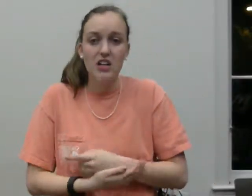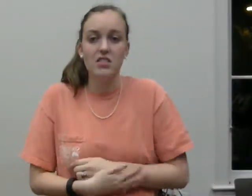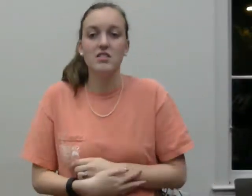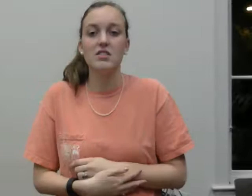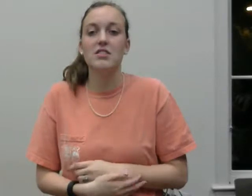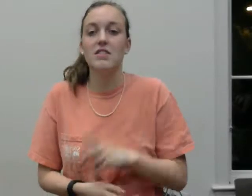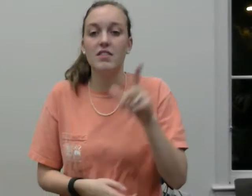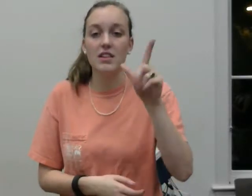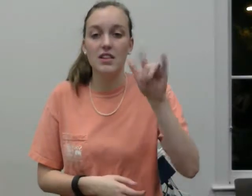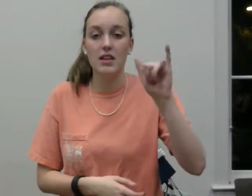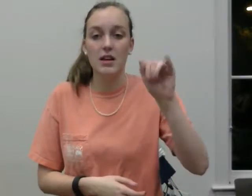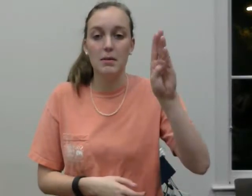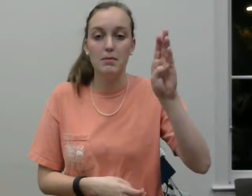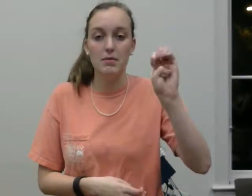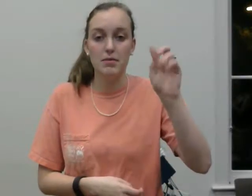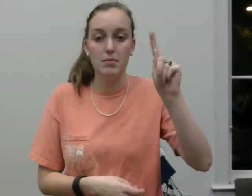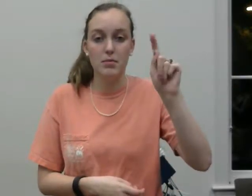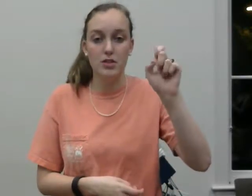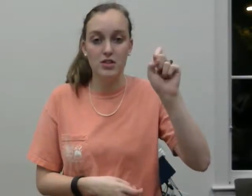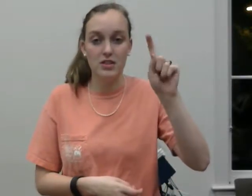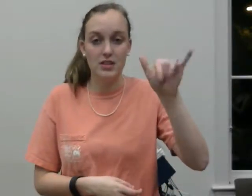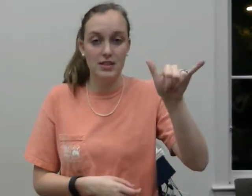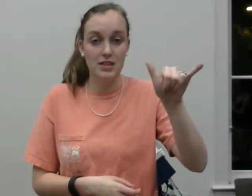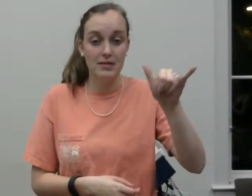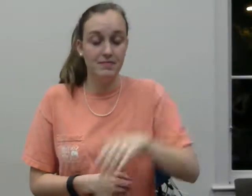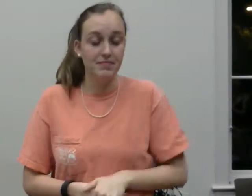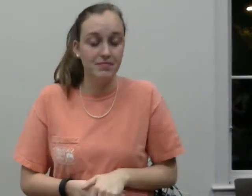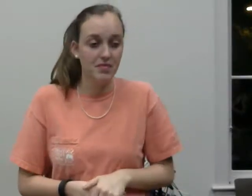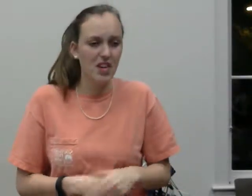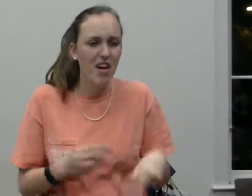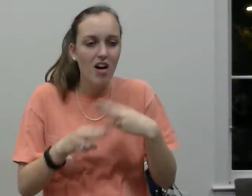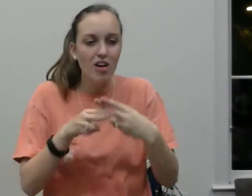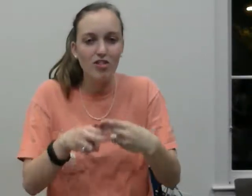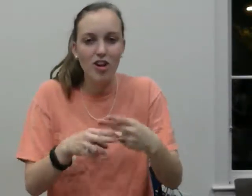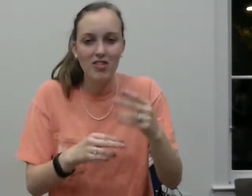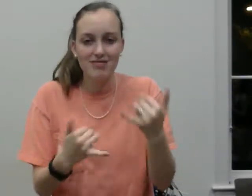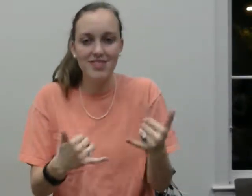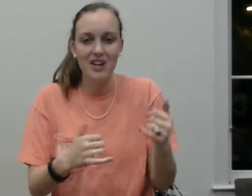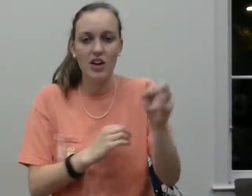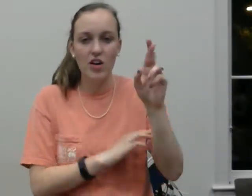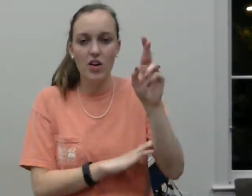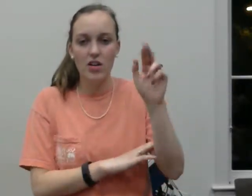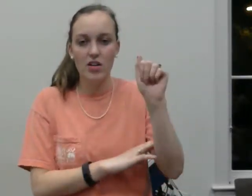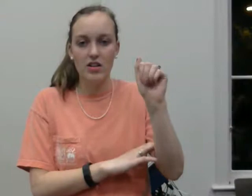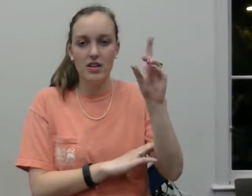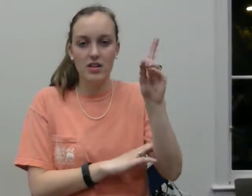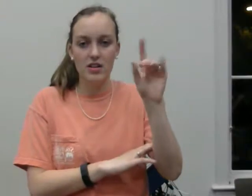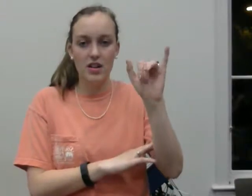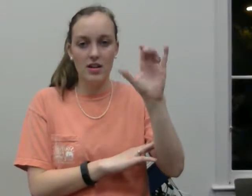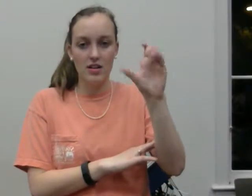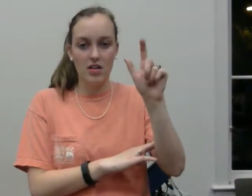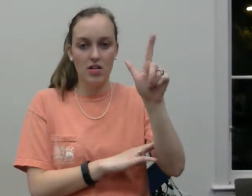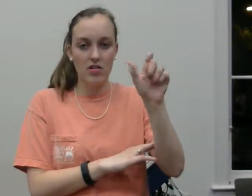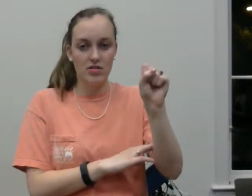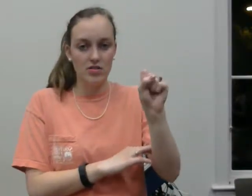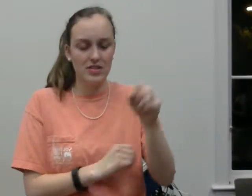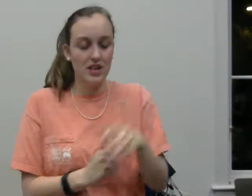very opposed to the British king. We would call them radicals today, right? I mean, these were the people leading the protests, leading the attacks, leading the tarring